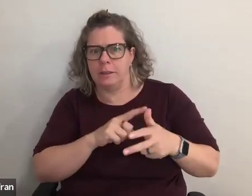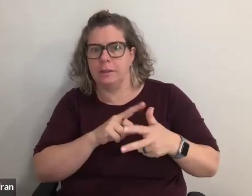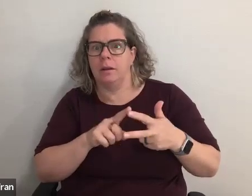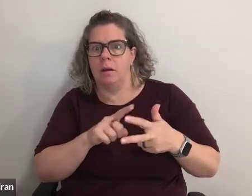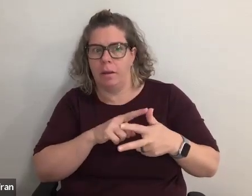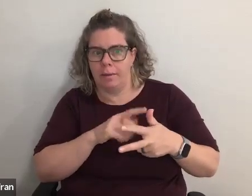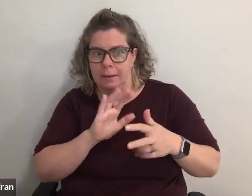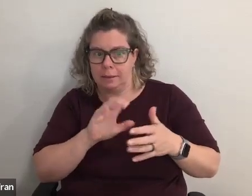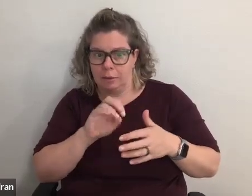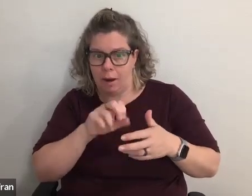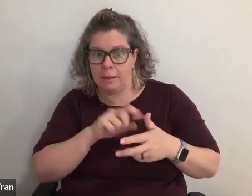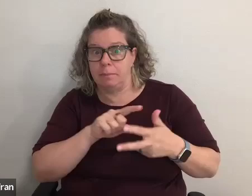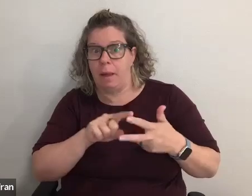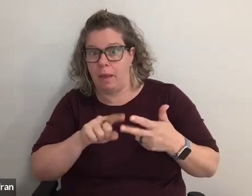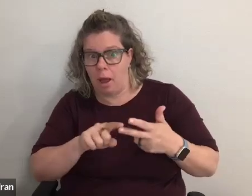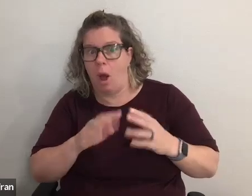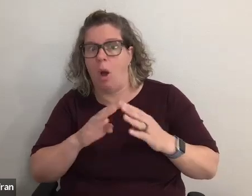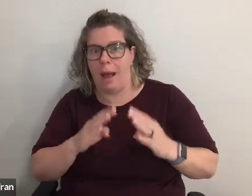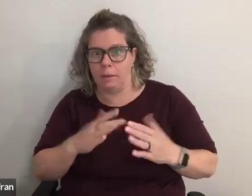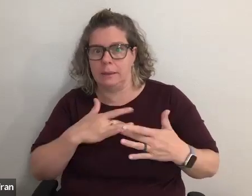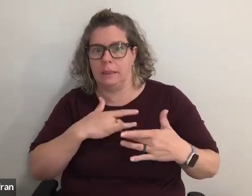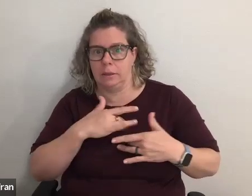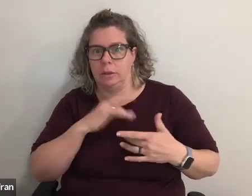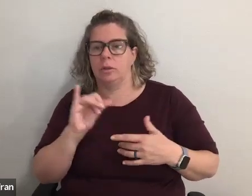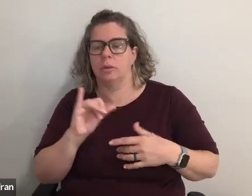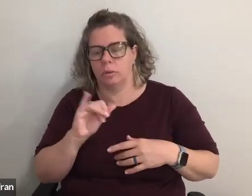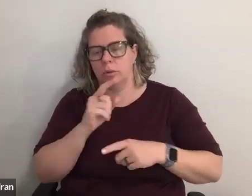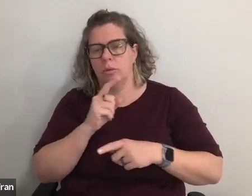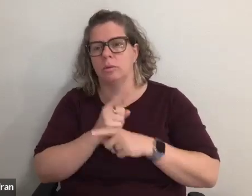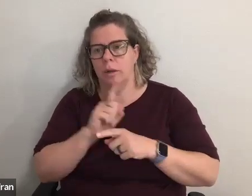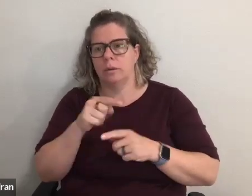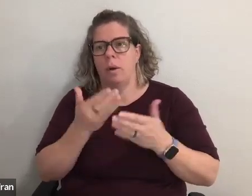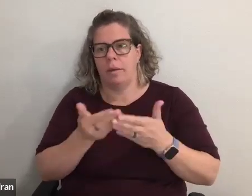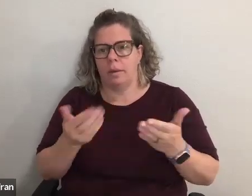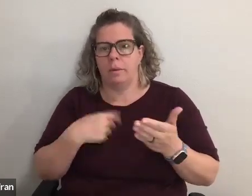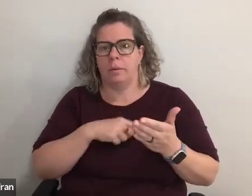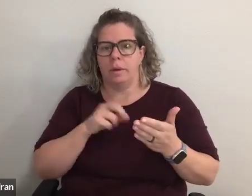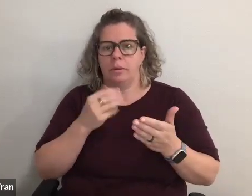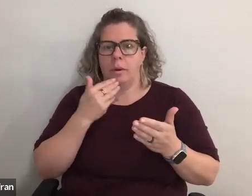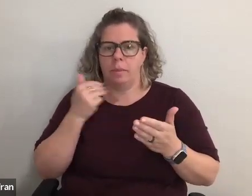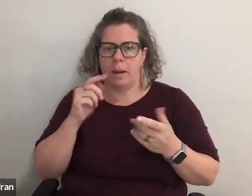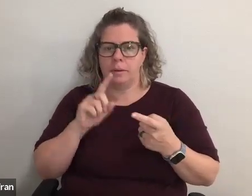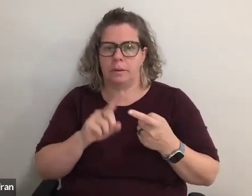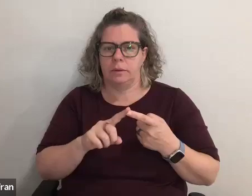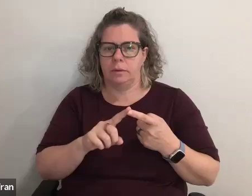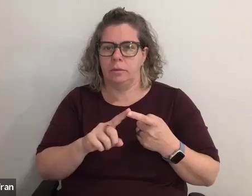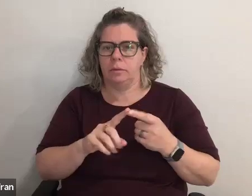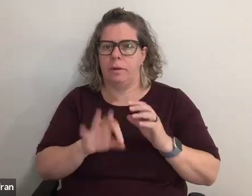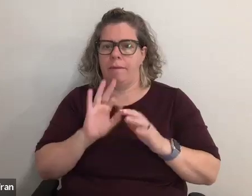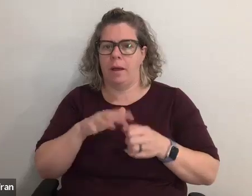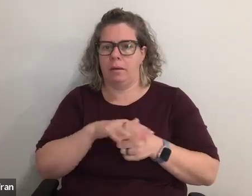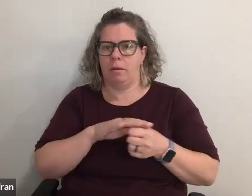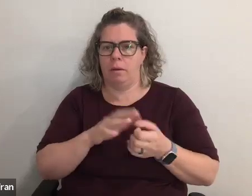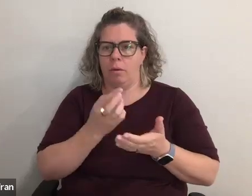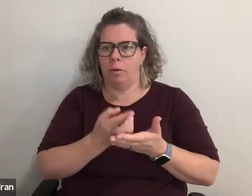a stressor or as a concern for them. And so, yeah, that's one of the things that we do our best to find out what local